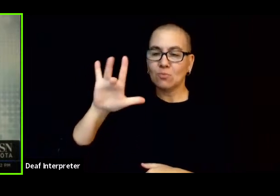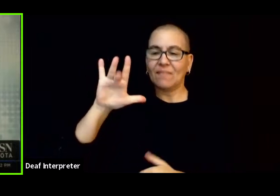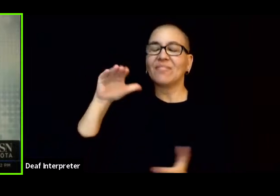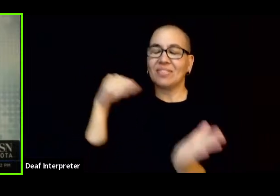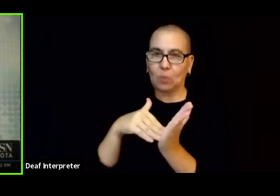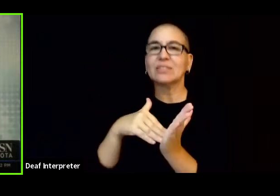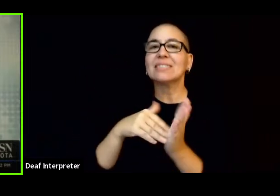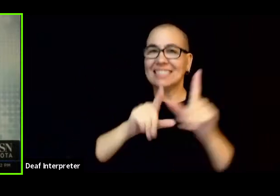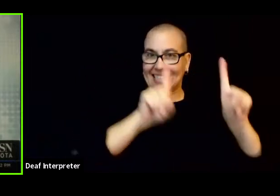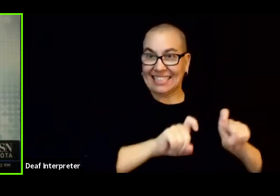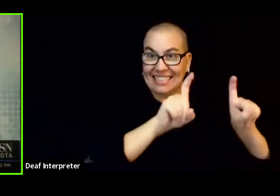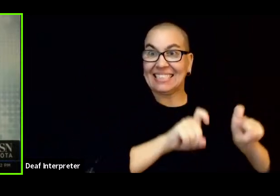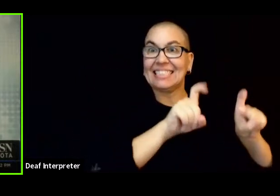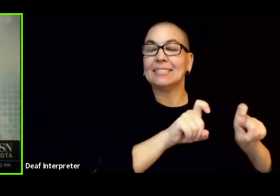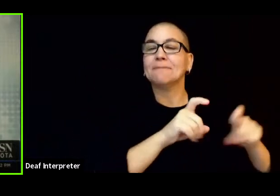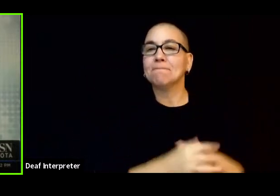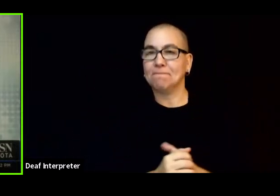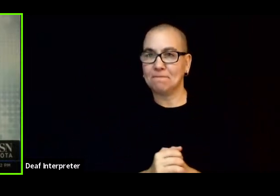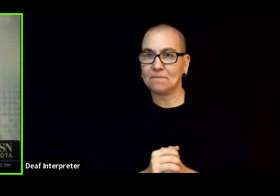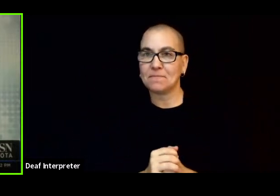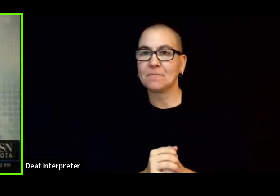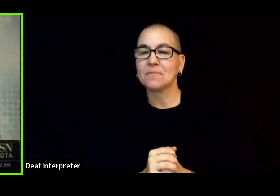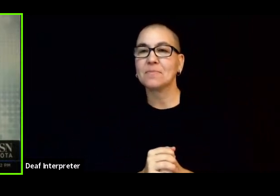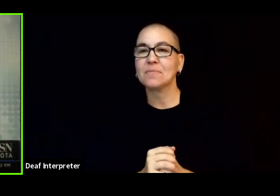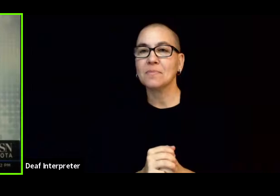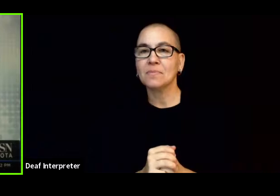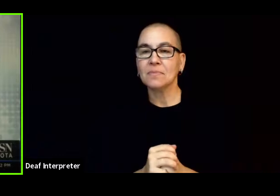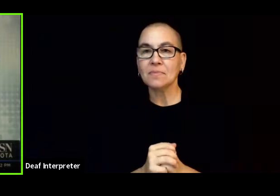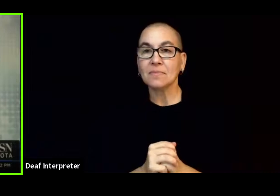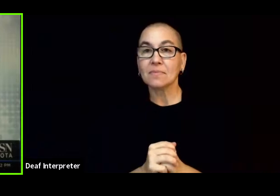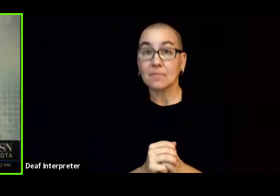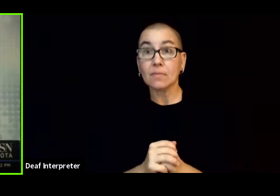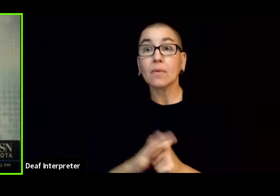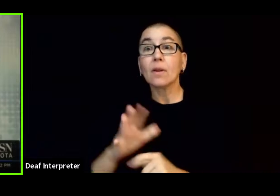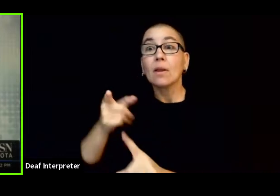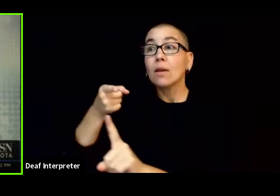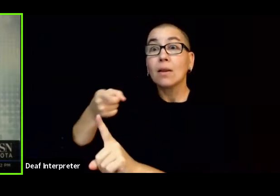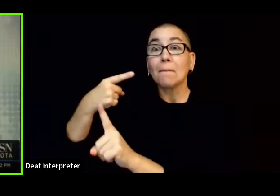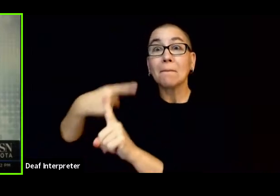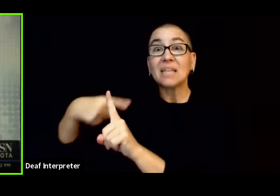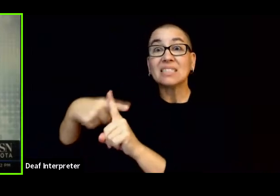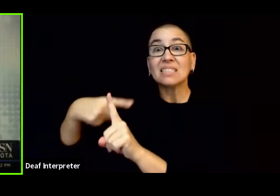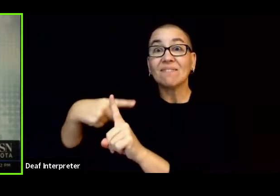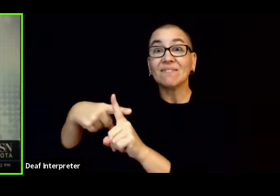5,454 of those being positive results. This brings us to a new total of